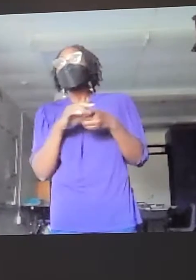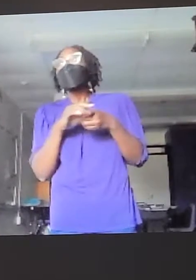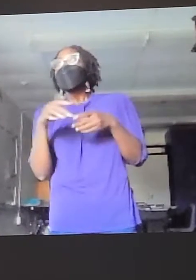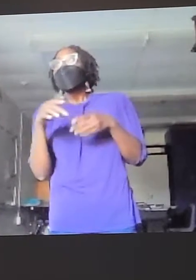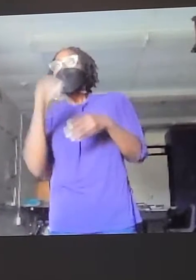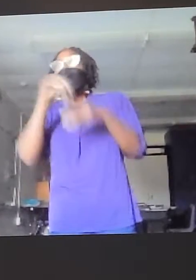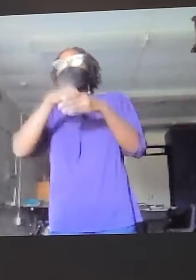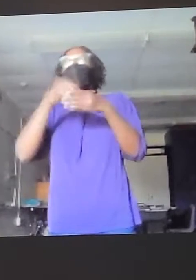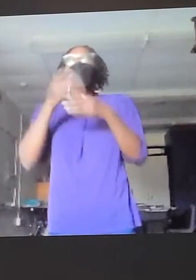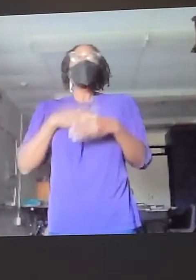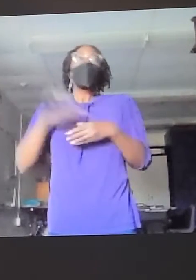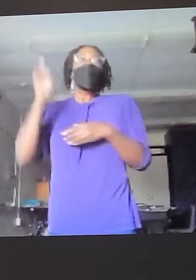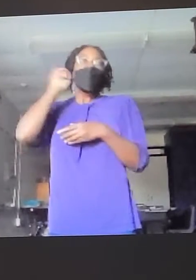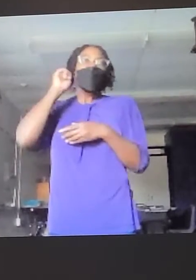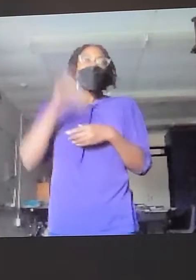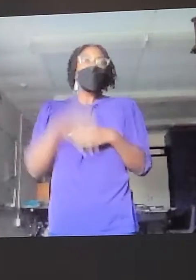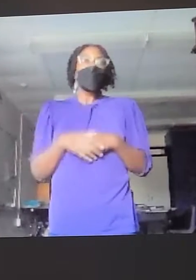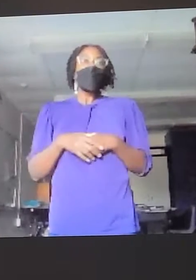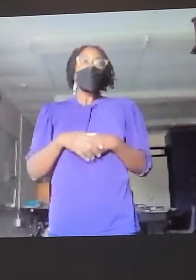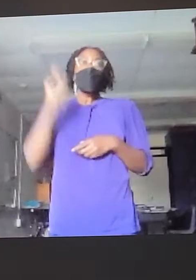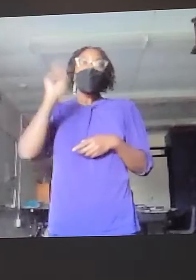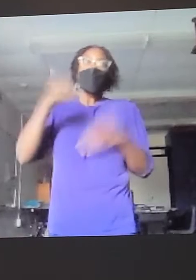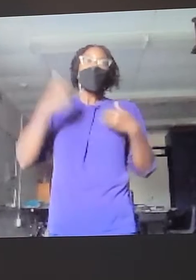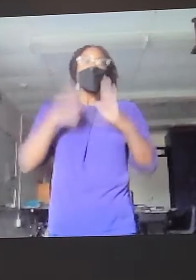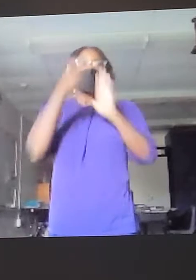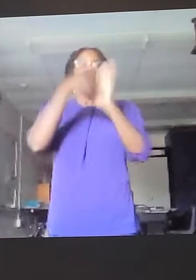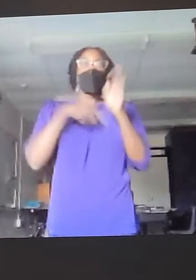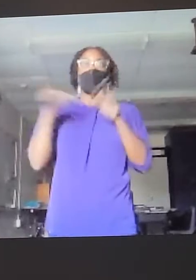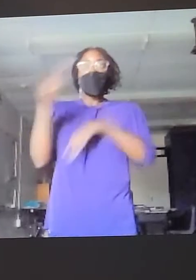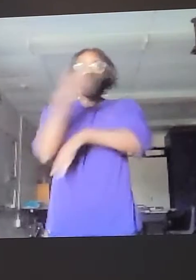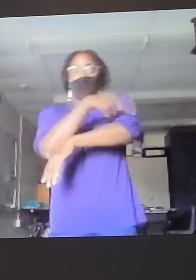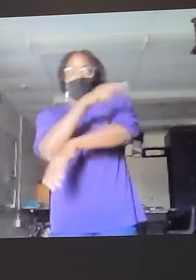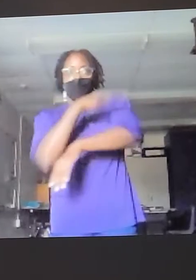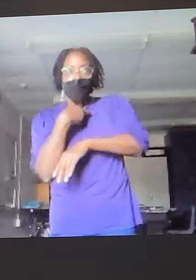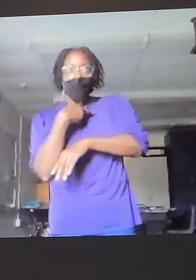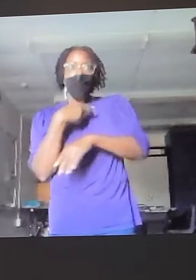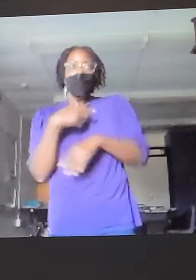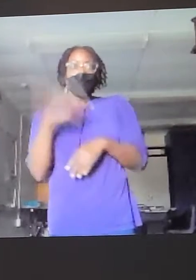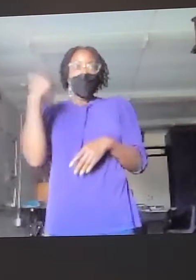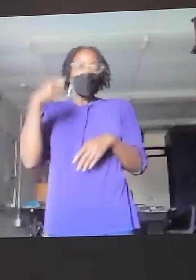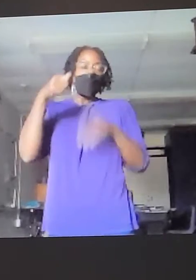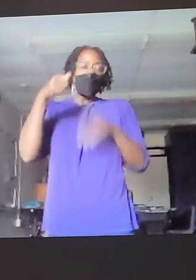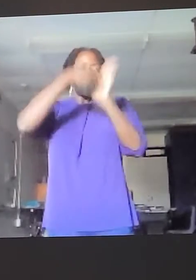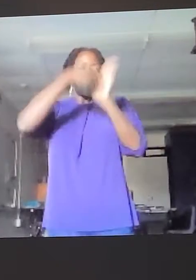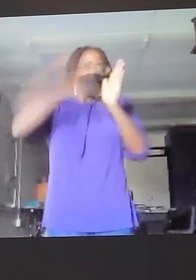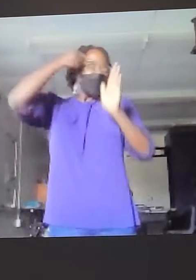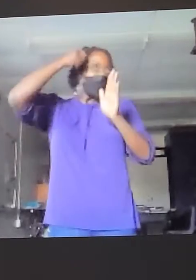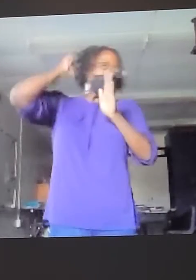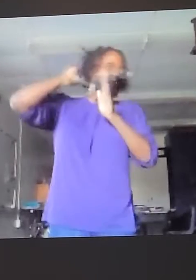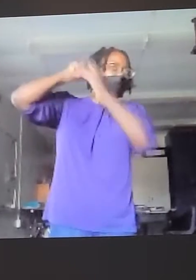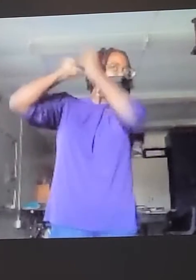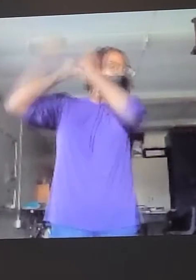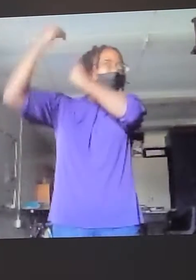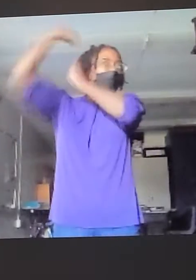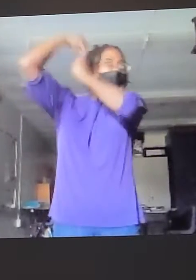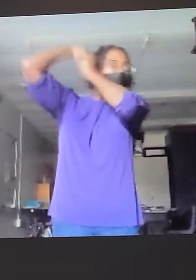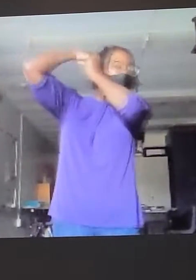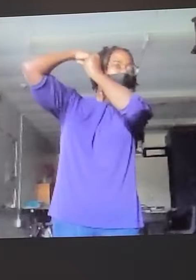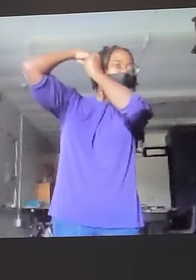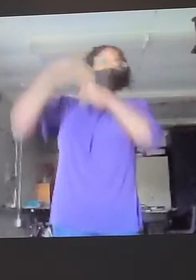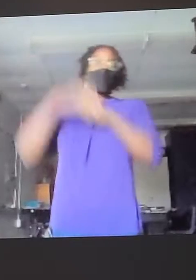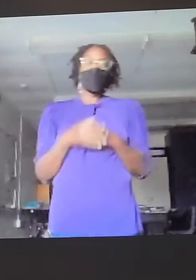the inside of my ear. I need to have an operation in the hospital to get the inside part of the implant to put inside